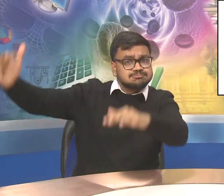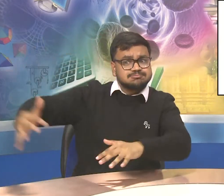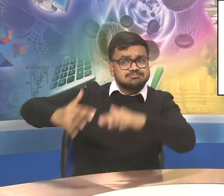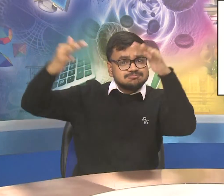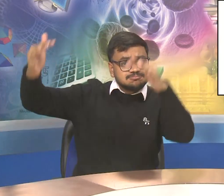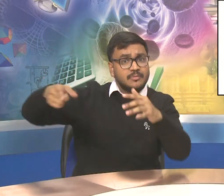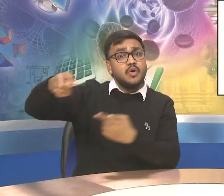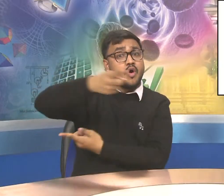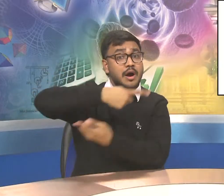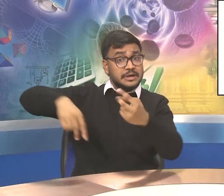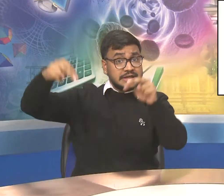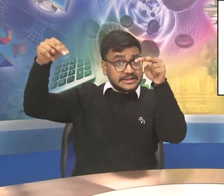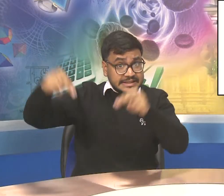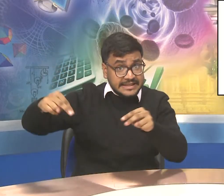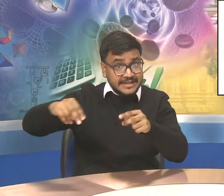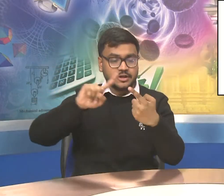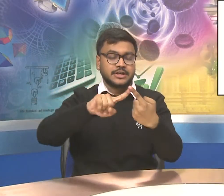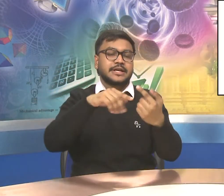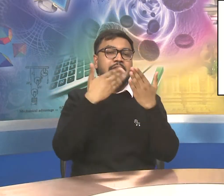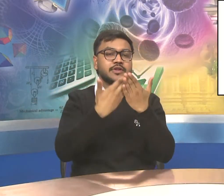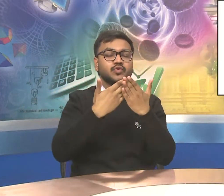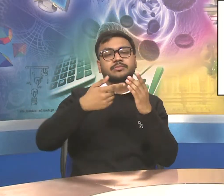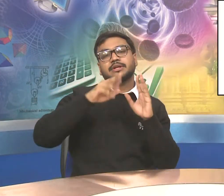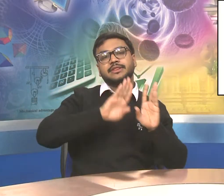and recreation of millions of people.